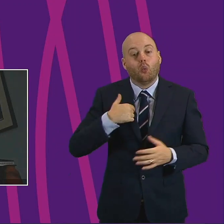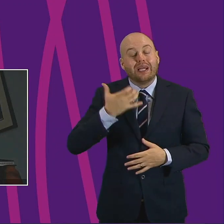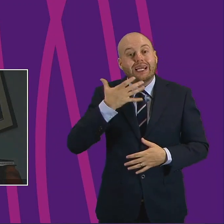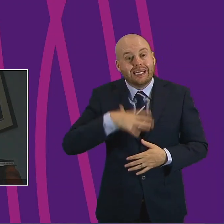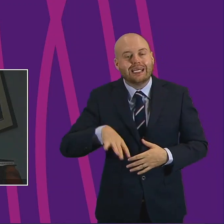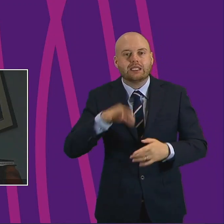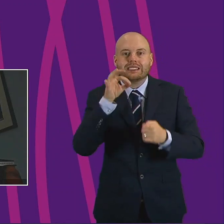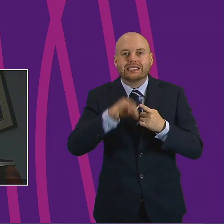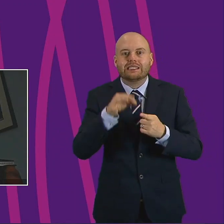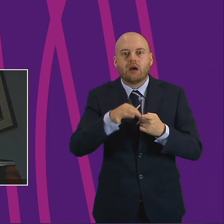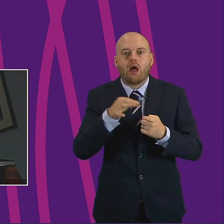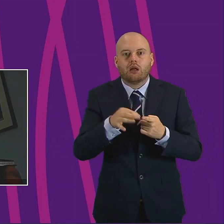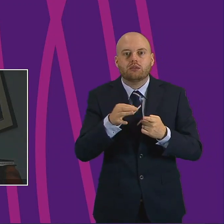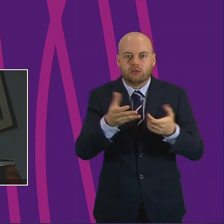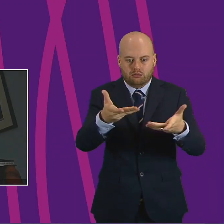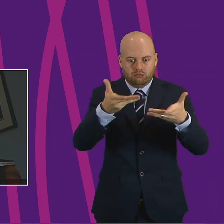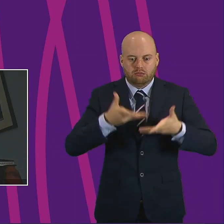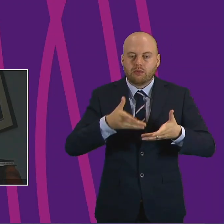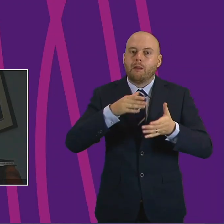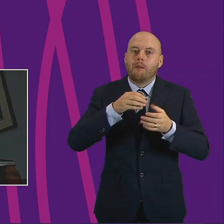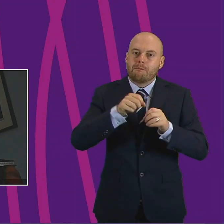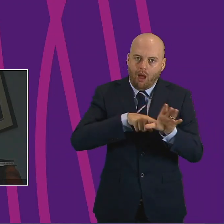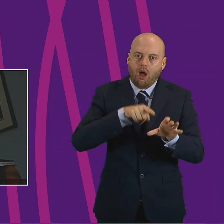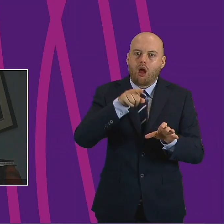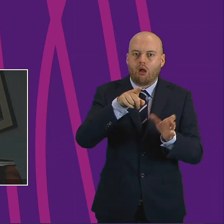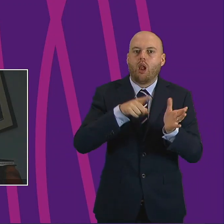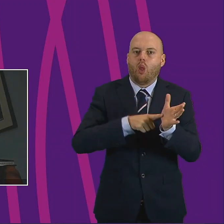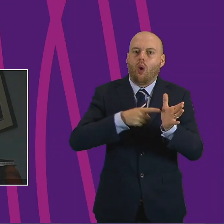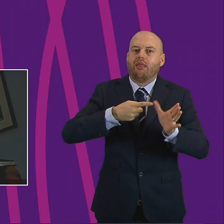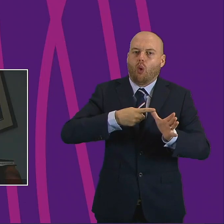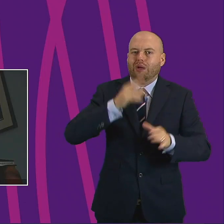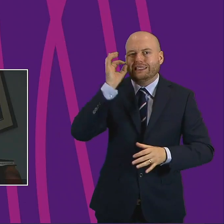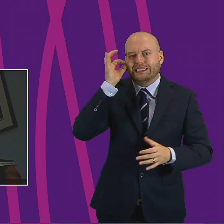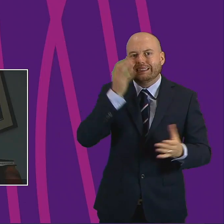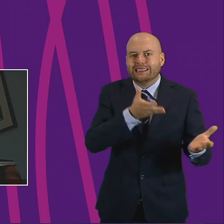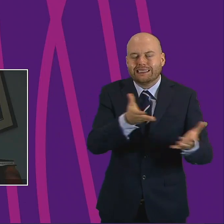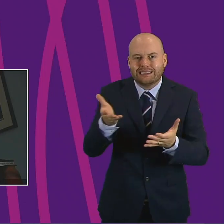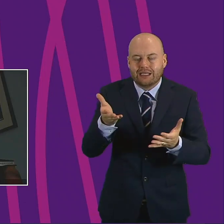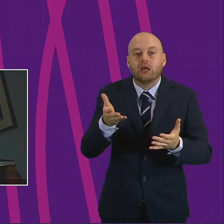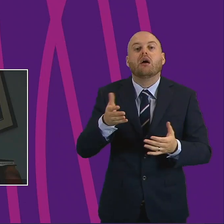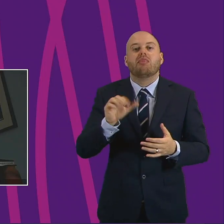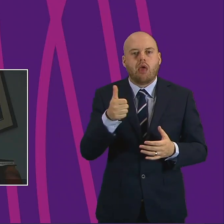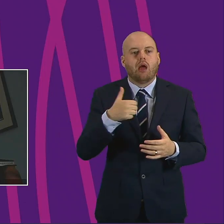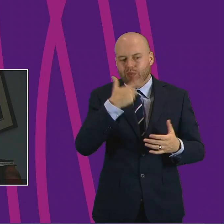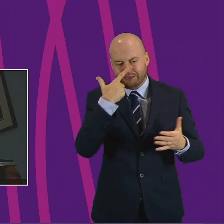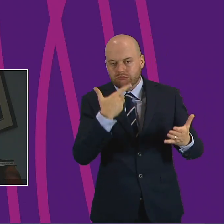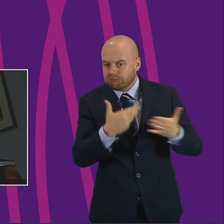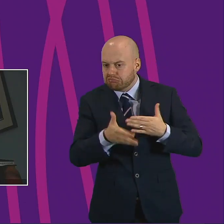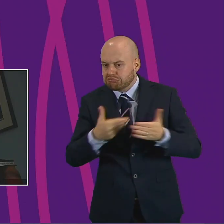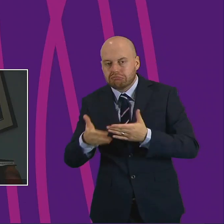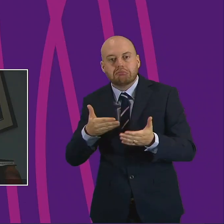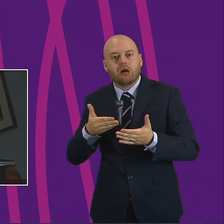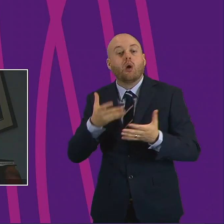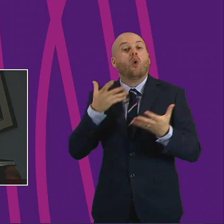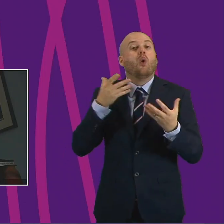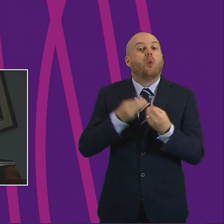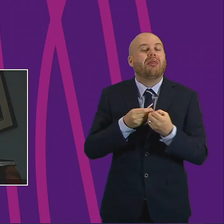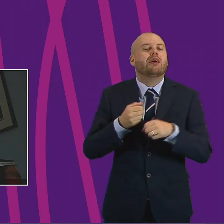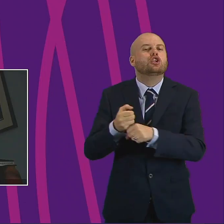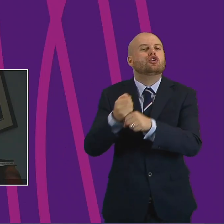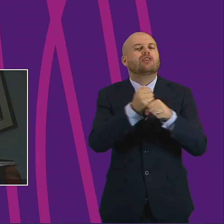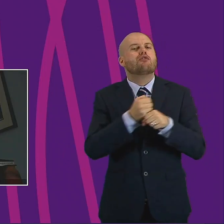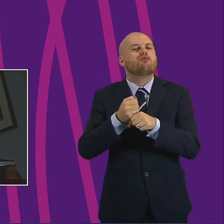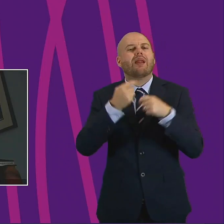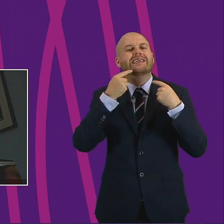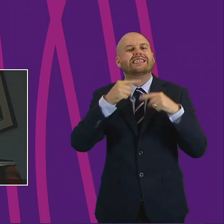use of accommodation, maximising the recruitment of staff, and the General Teaching Council is in the process of contacting staff who are not